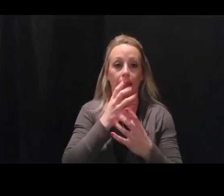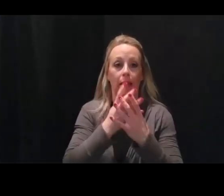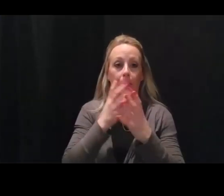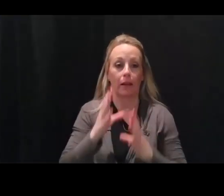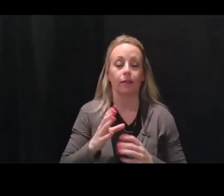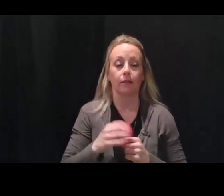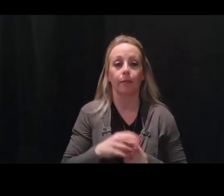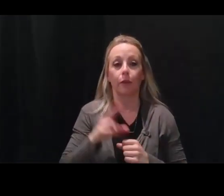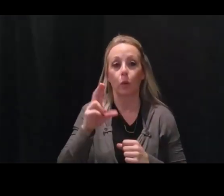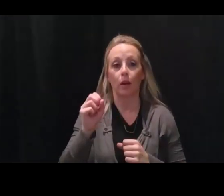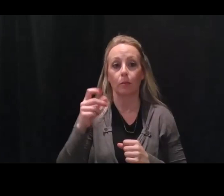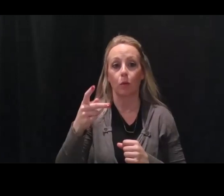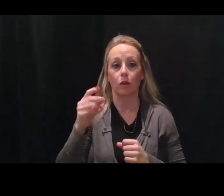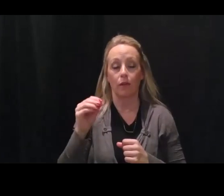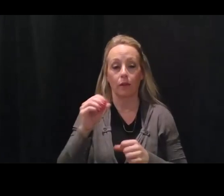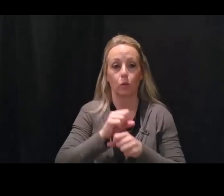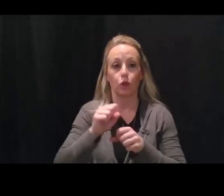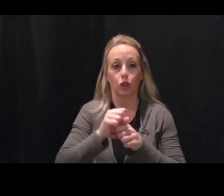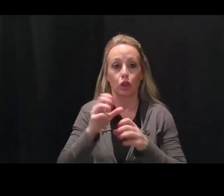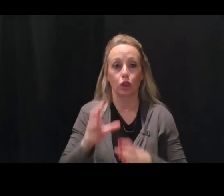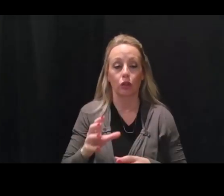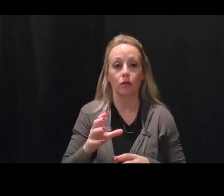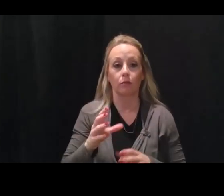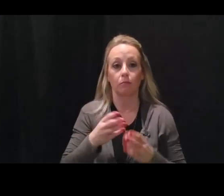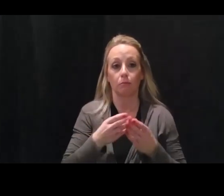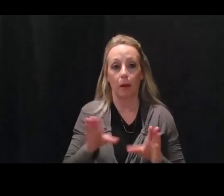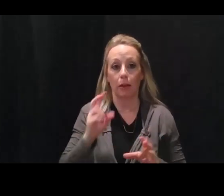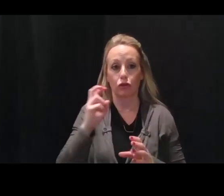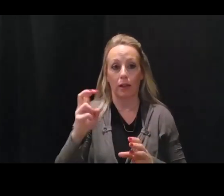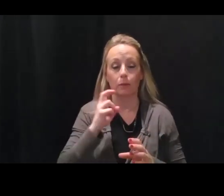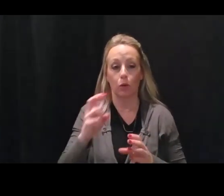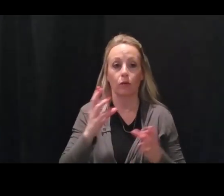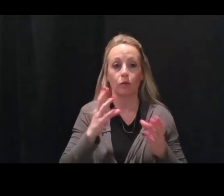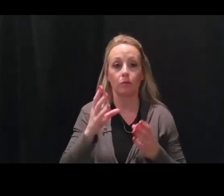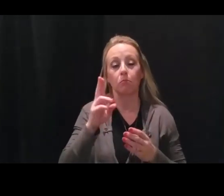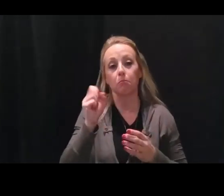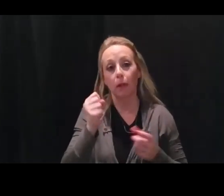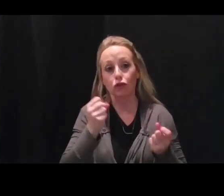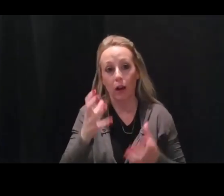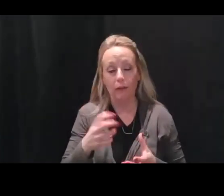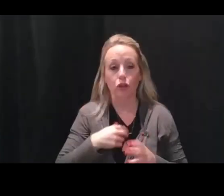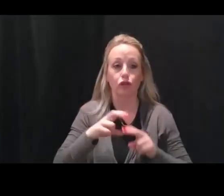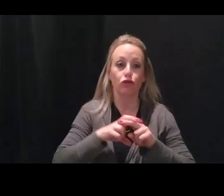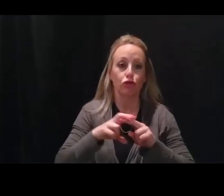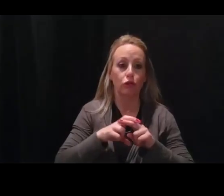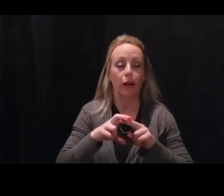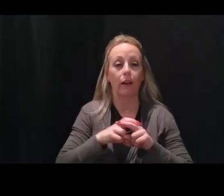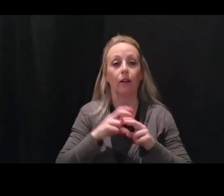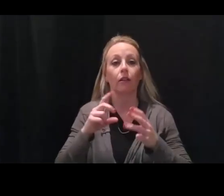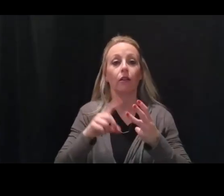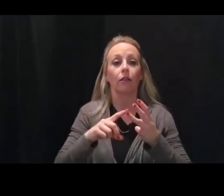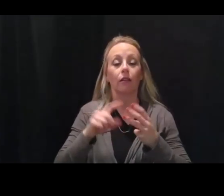Service workers, public transport workers, flight crews, bus drivers, train conductors, taxi